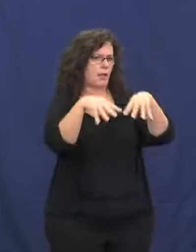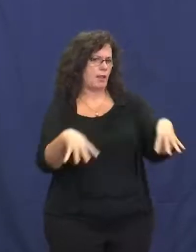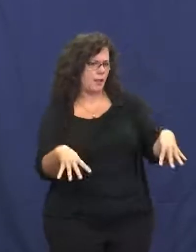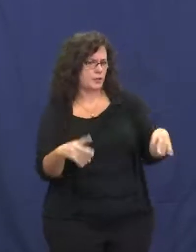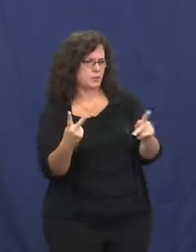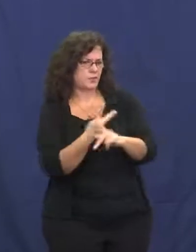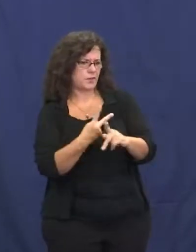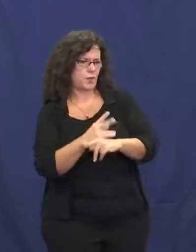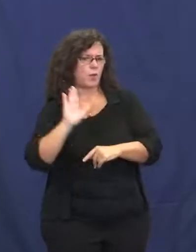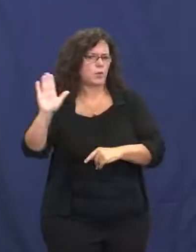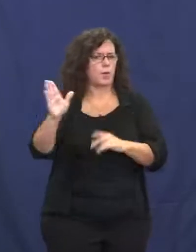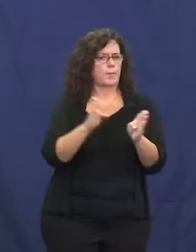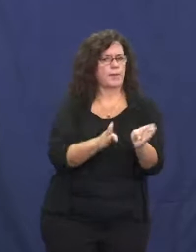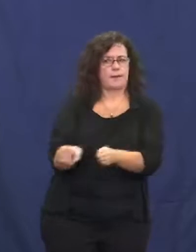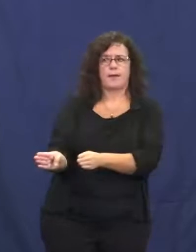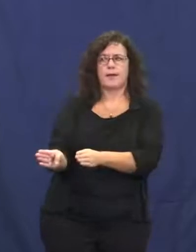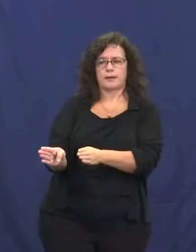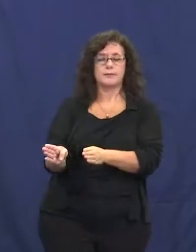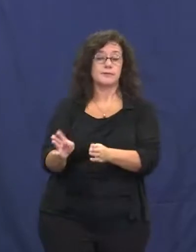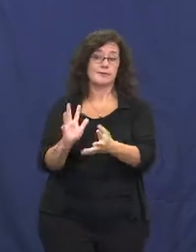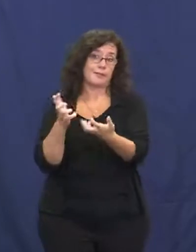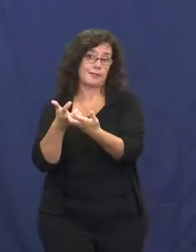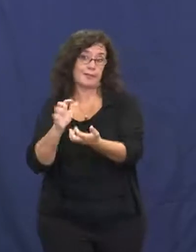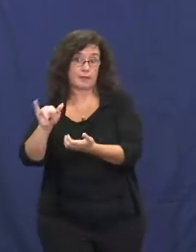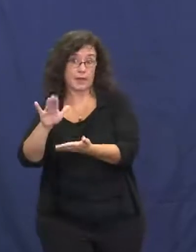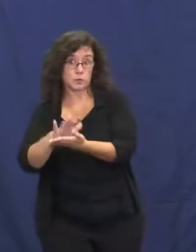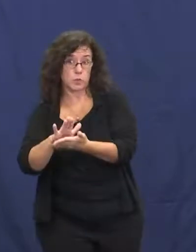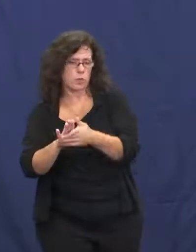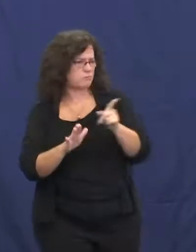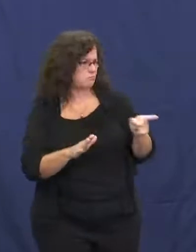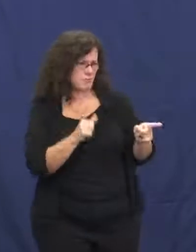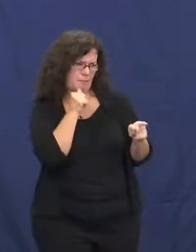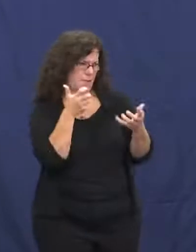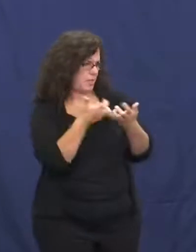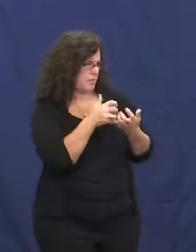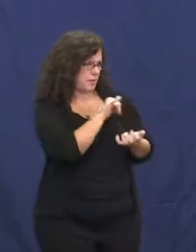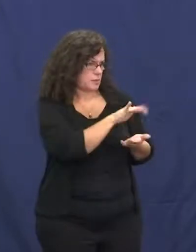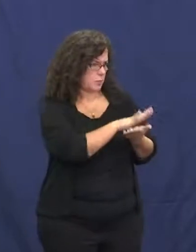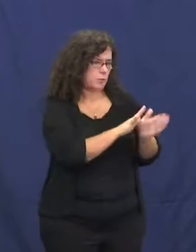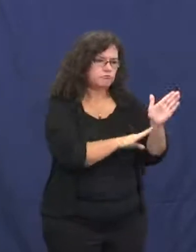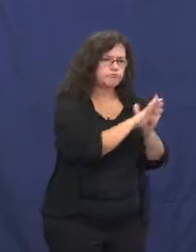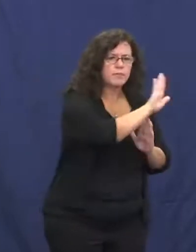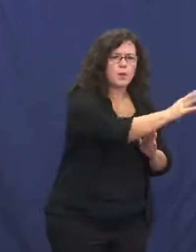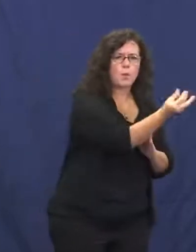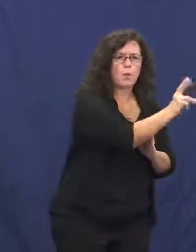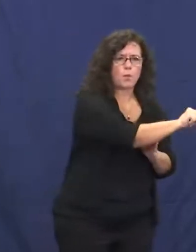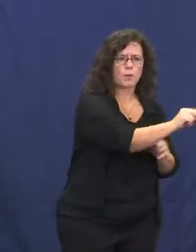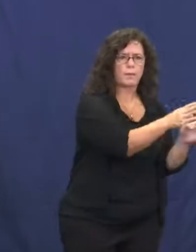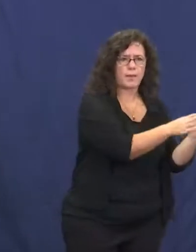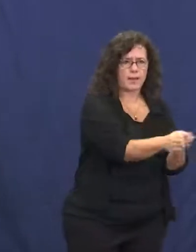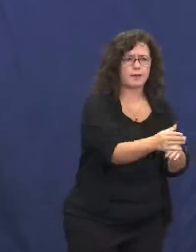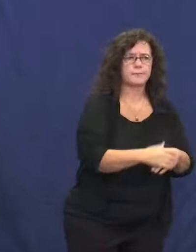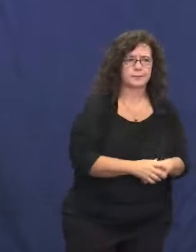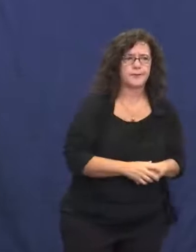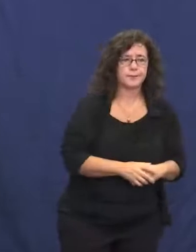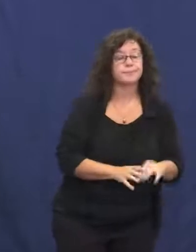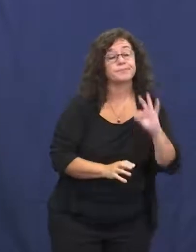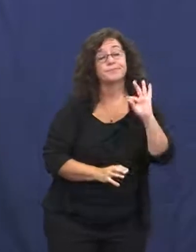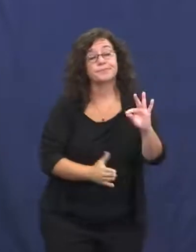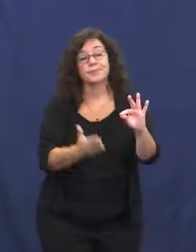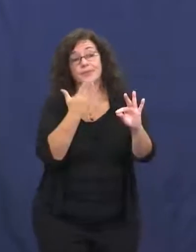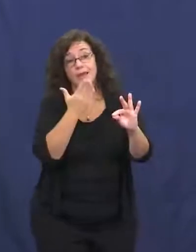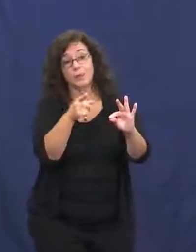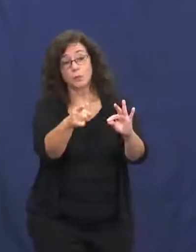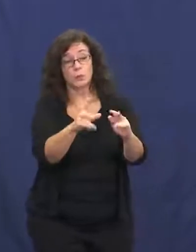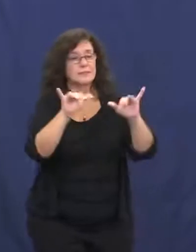plans which are situational according to their needs. With that, I will thank you, and I will ask you to be